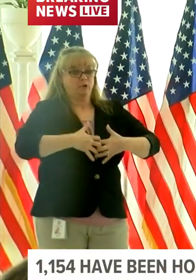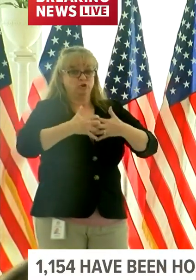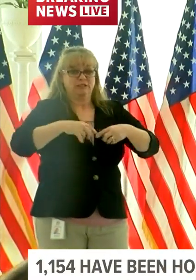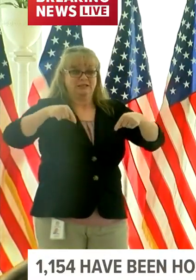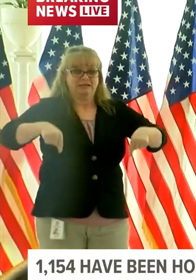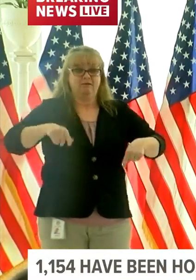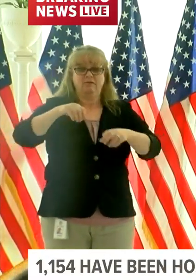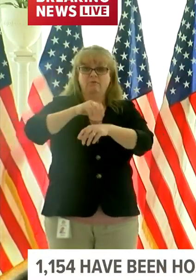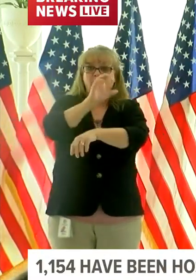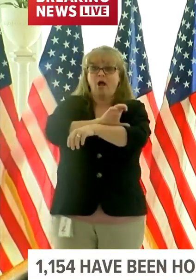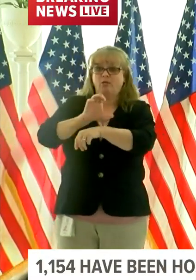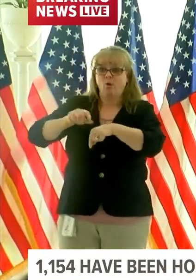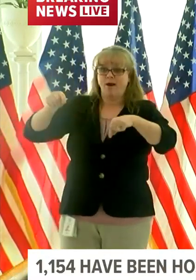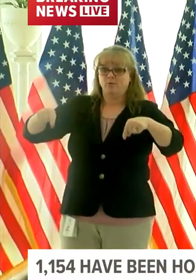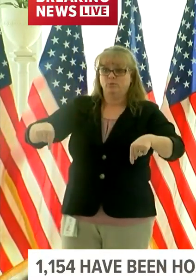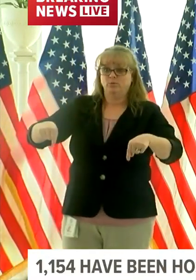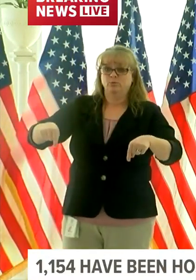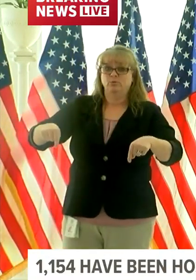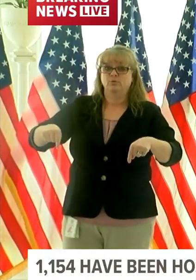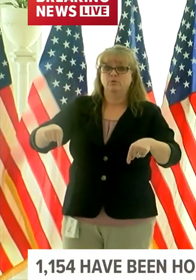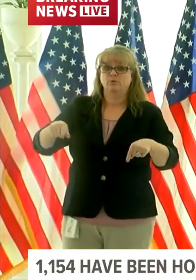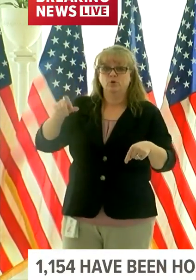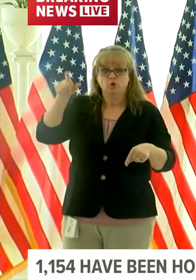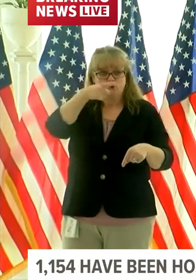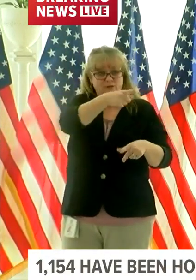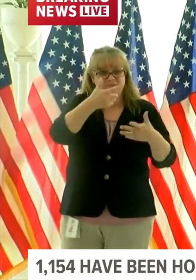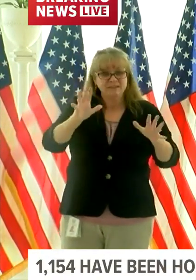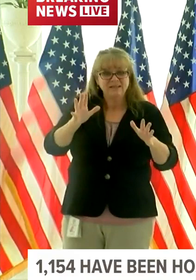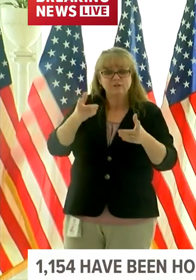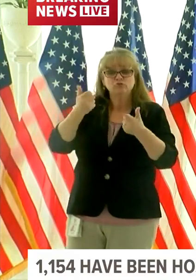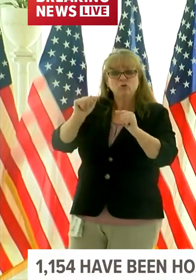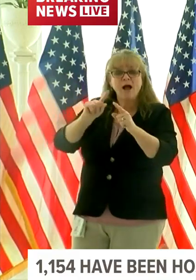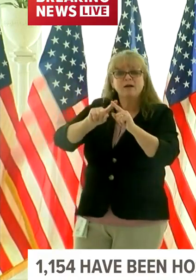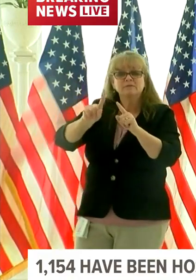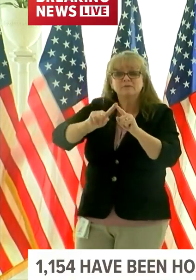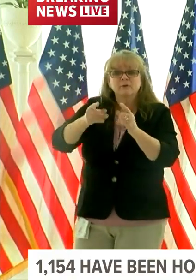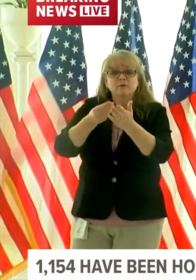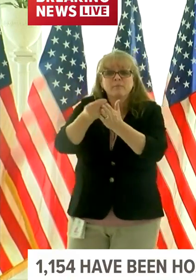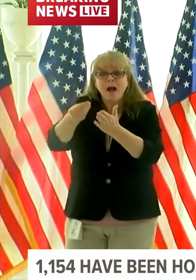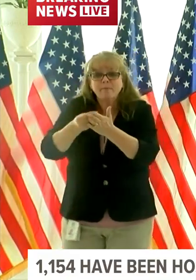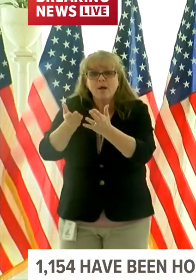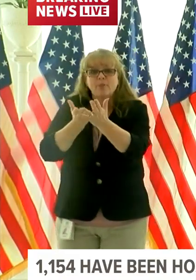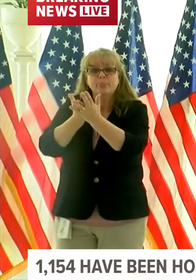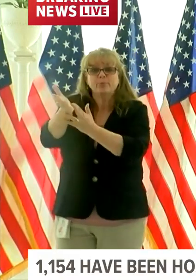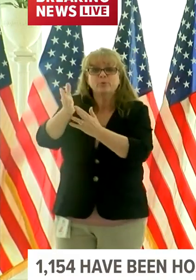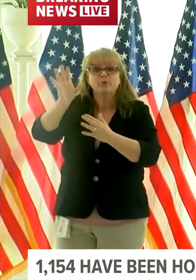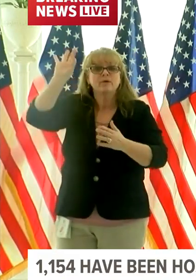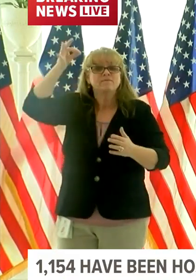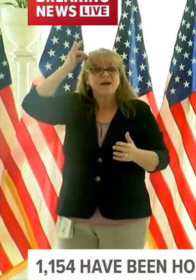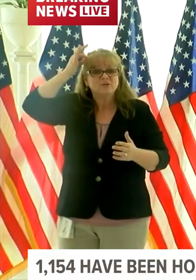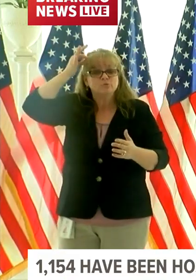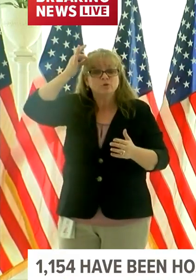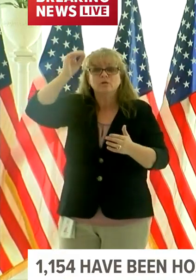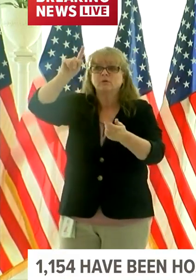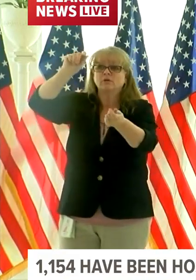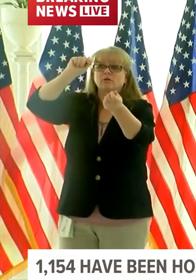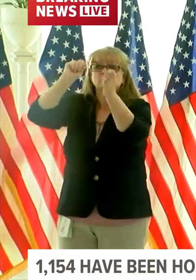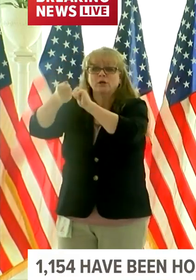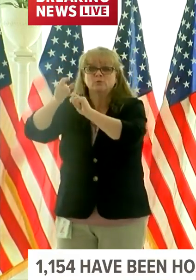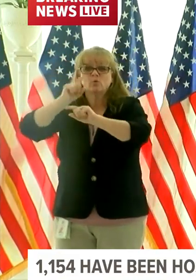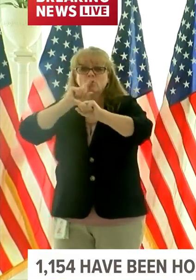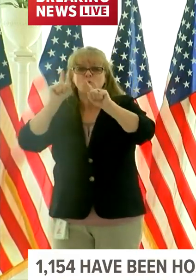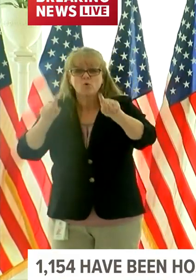had made an attempt to purchase. They were diverted by the federal government. Then today, Senator Gardner was given credit by the